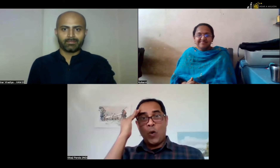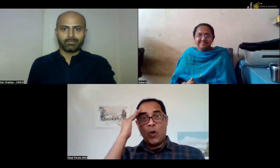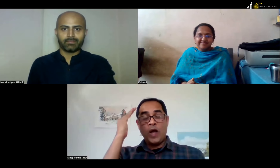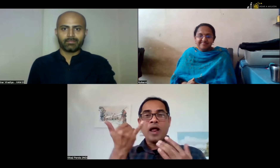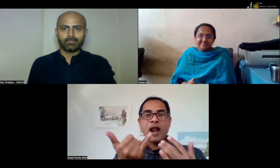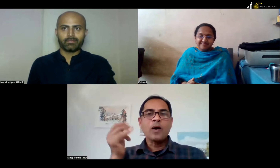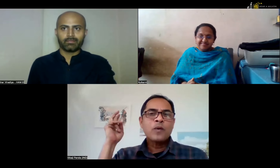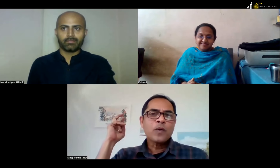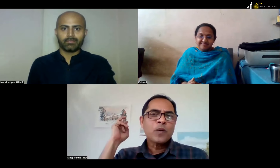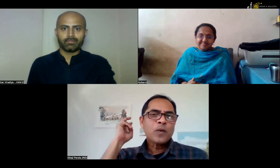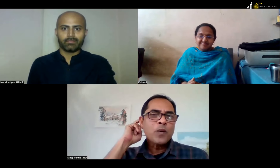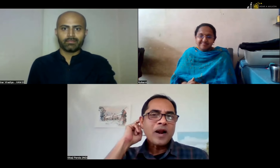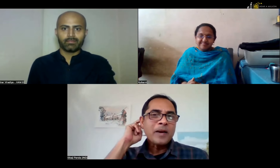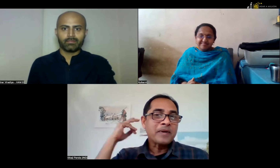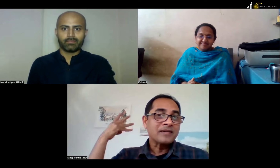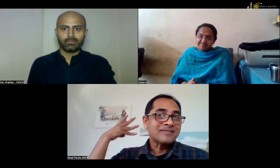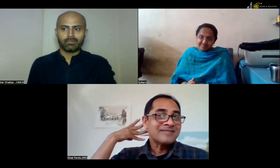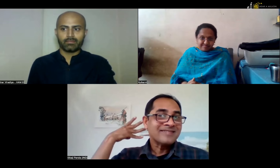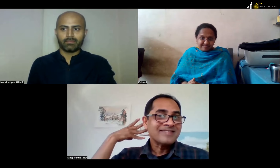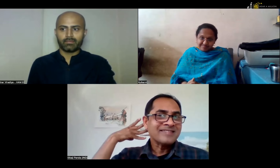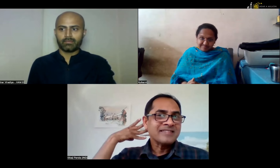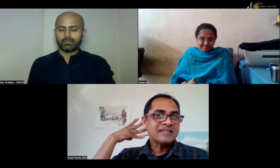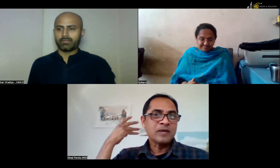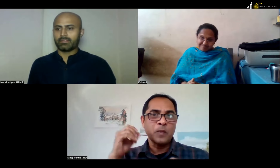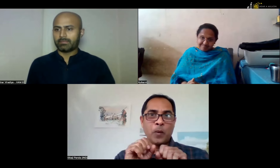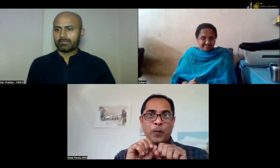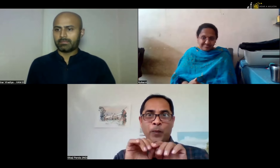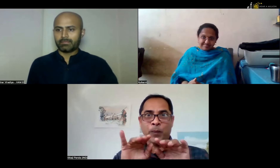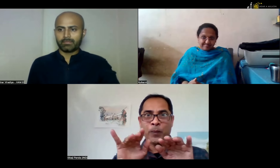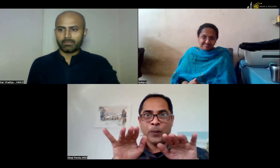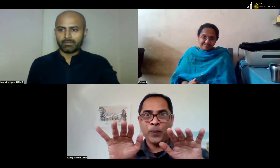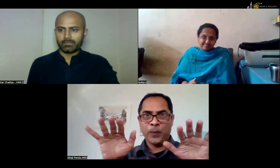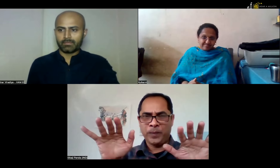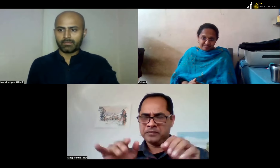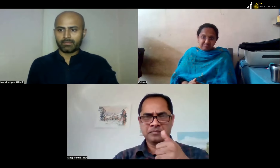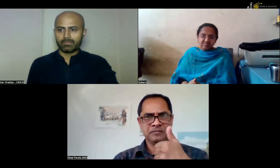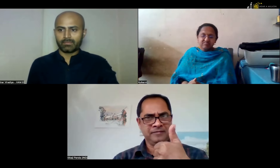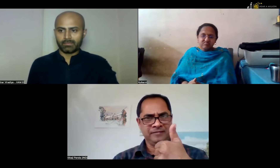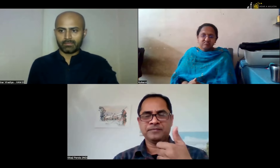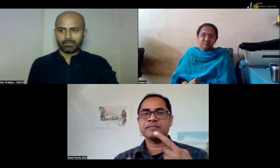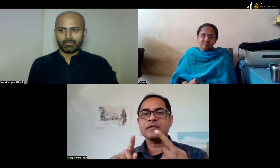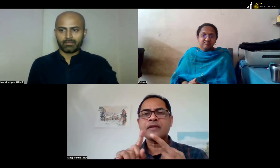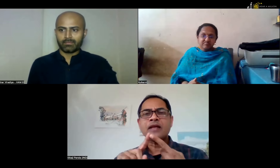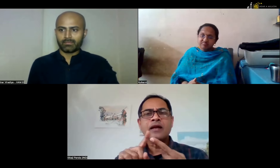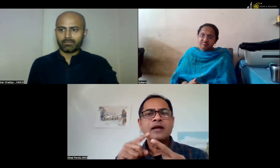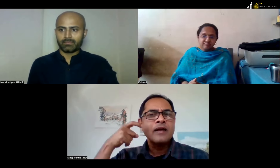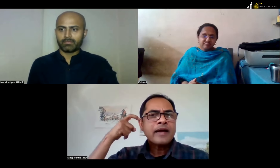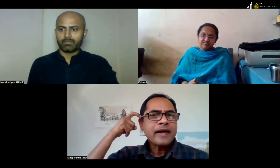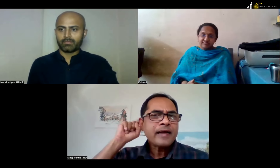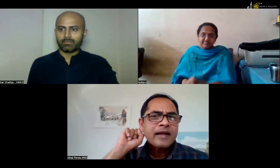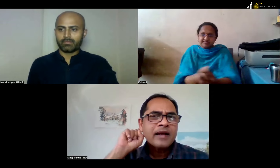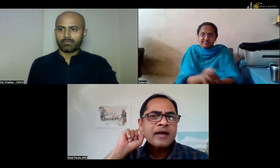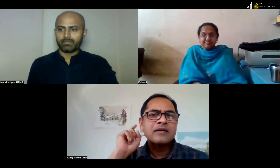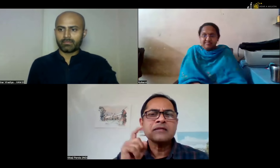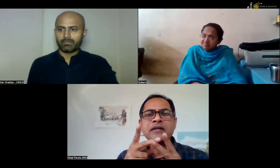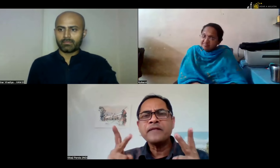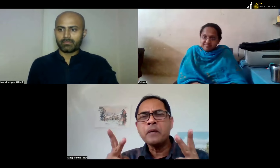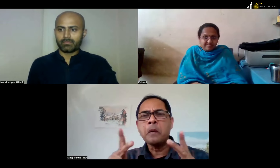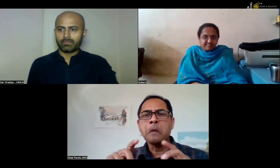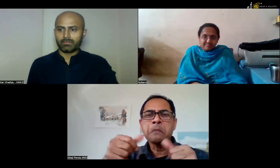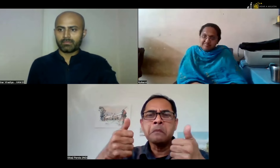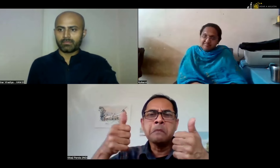Okay. So, right now the cochlear implant, it's spreading across so fast. That's